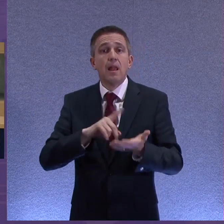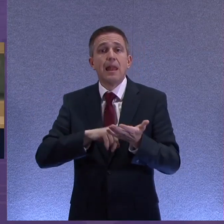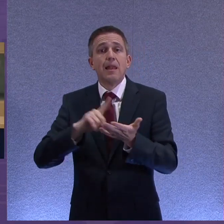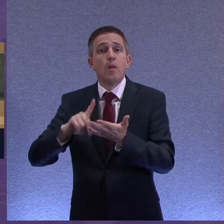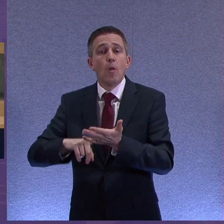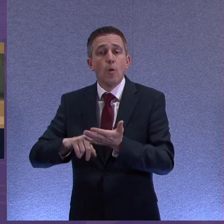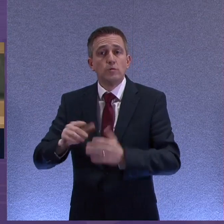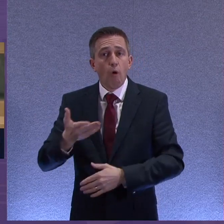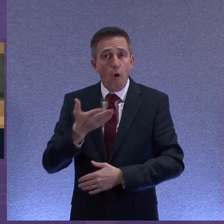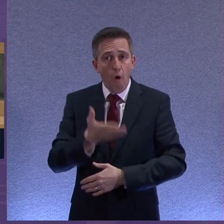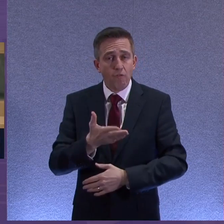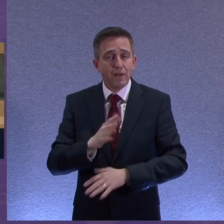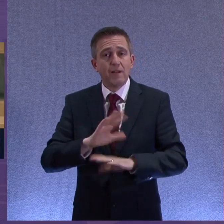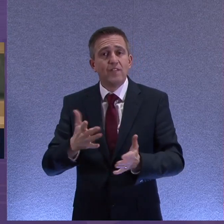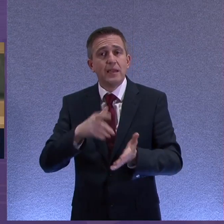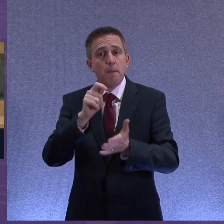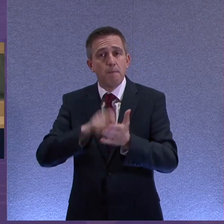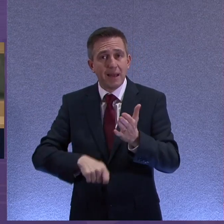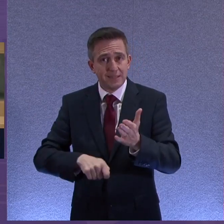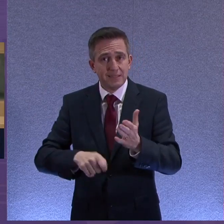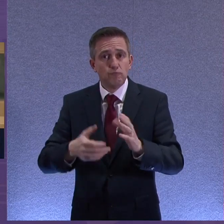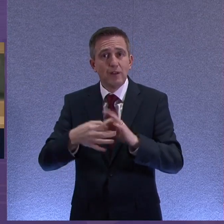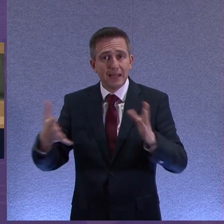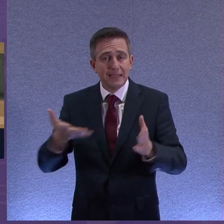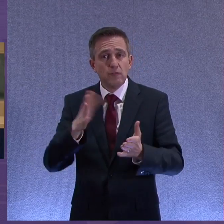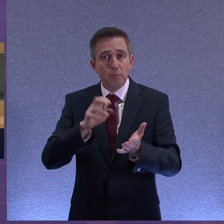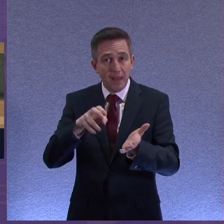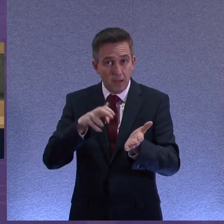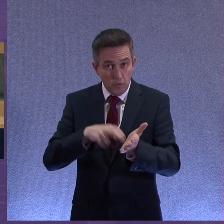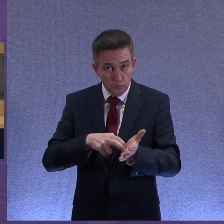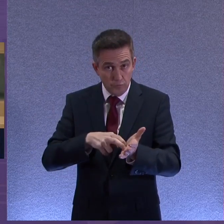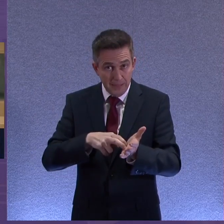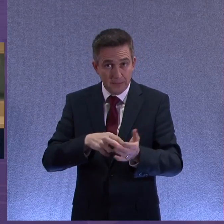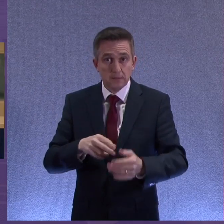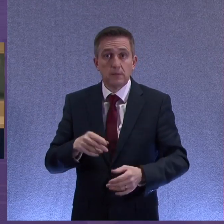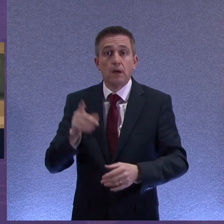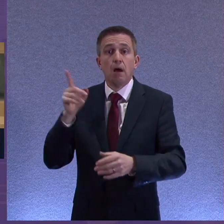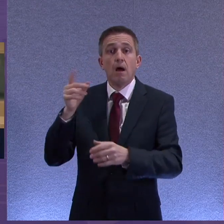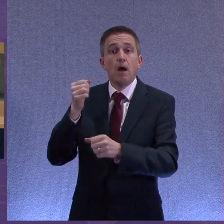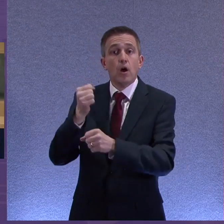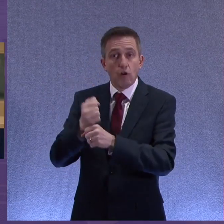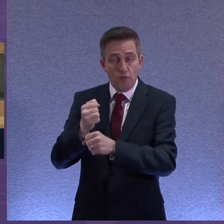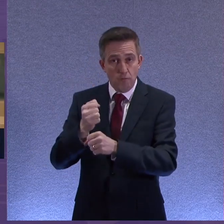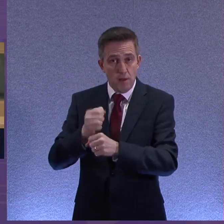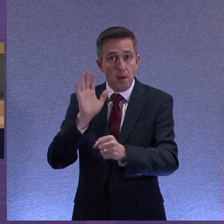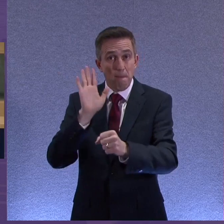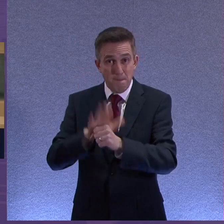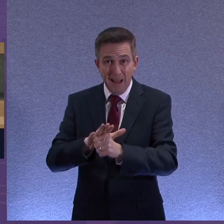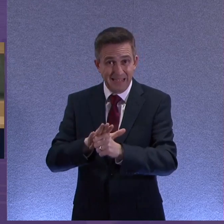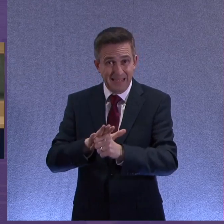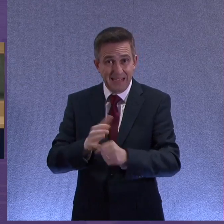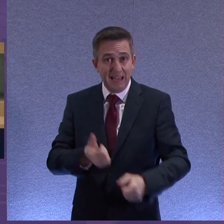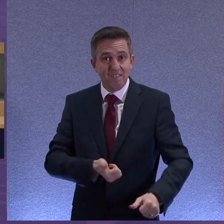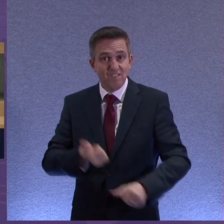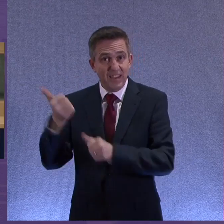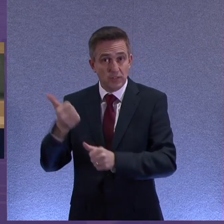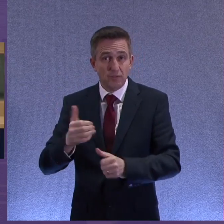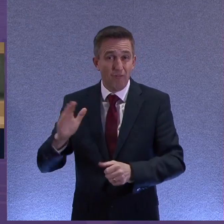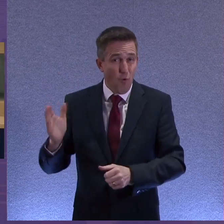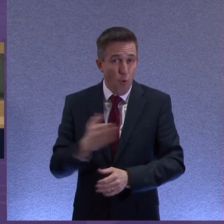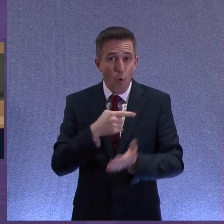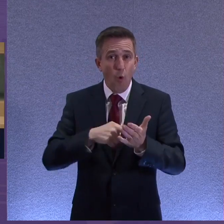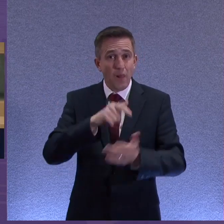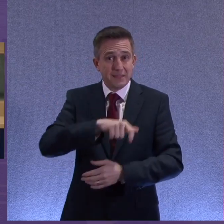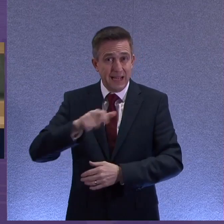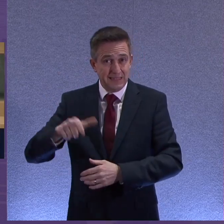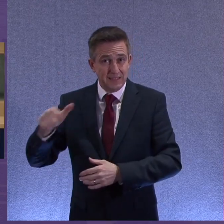release from tenancy contracts. Governments banning evictions for all tenants throughout the